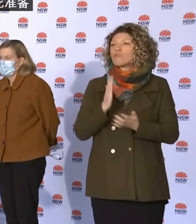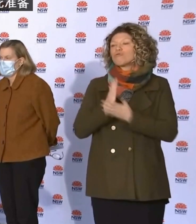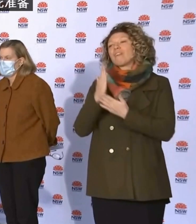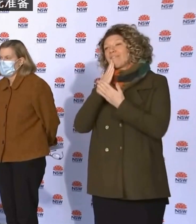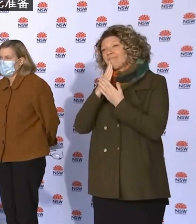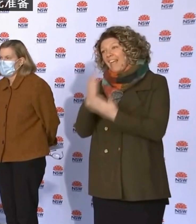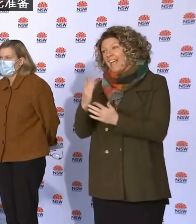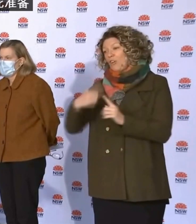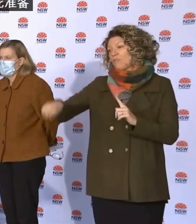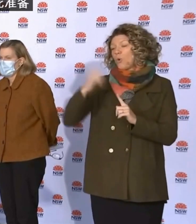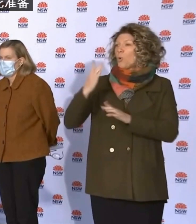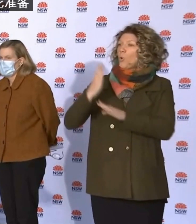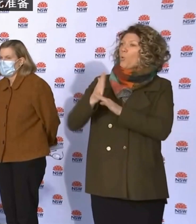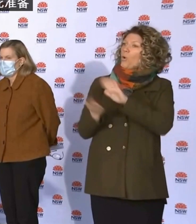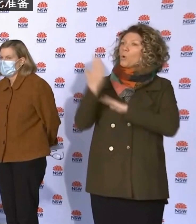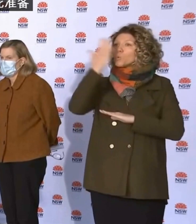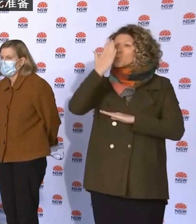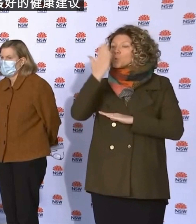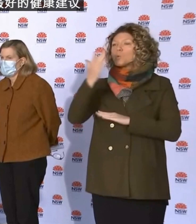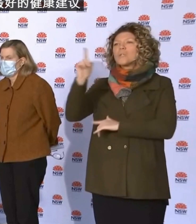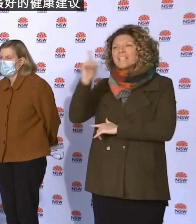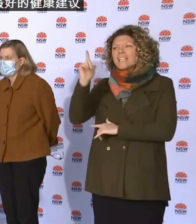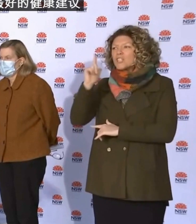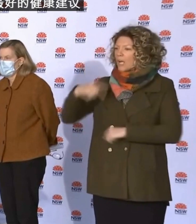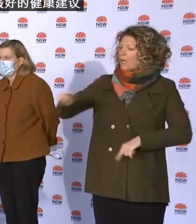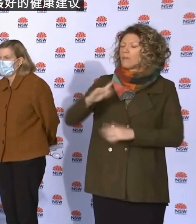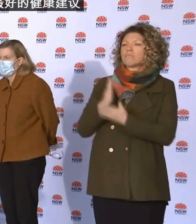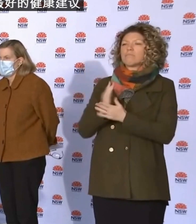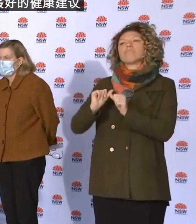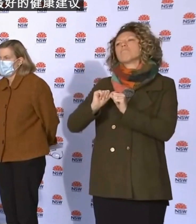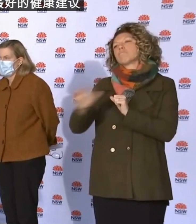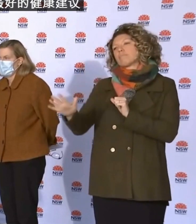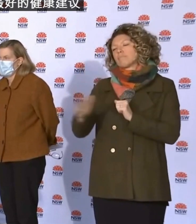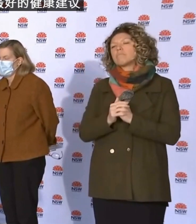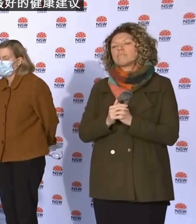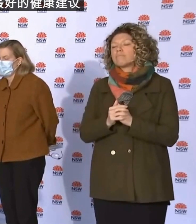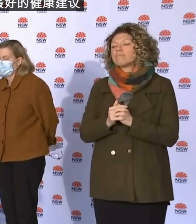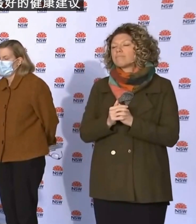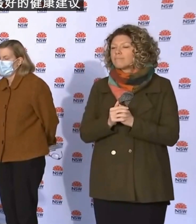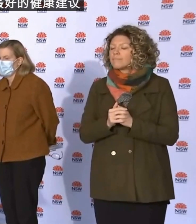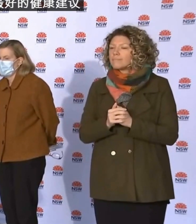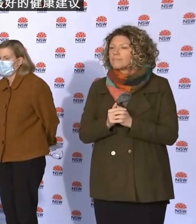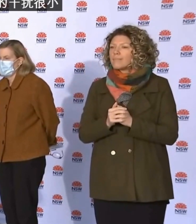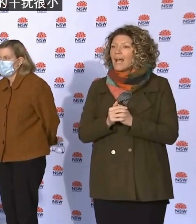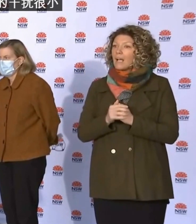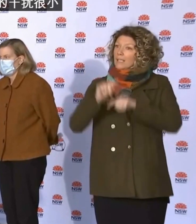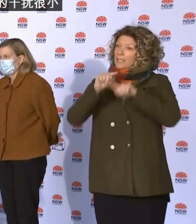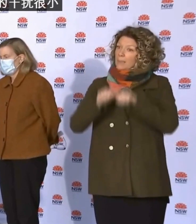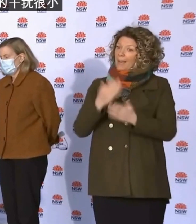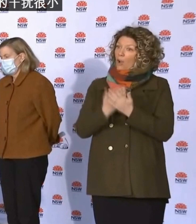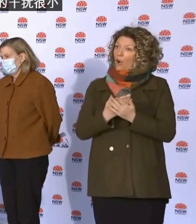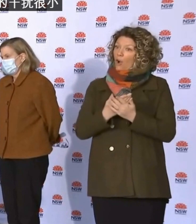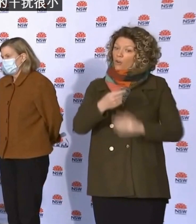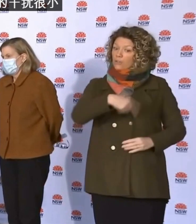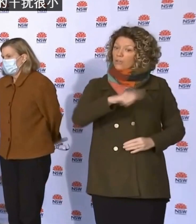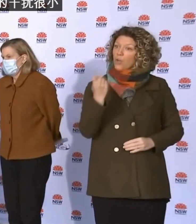education sector in general for being so ready to respond to the best health advice. And of course, that best health advice relates to Year